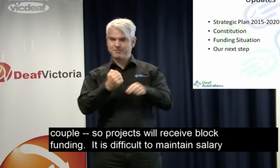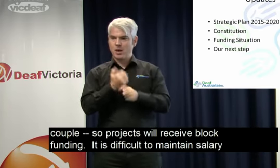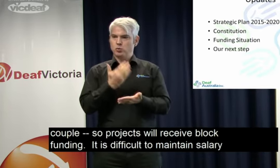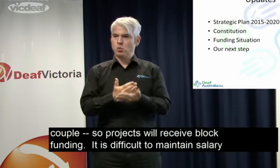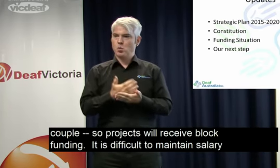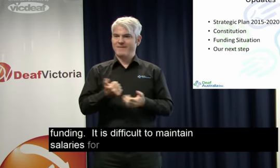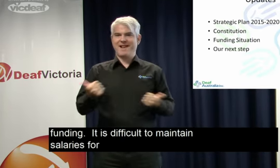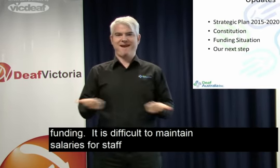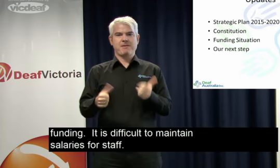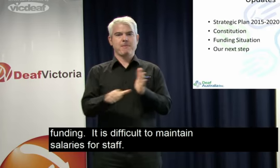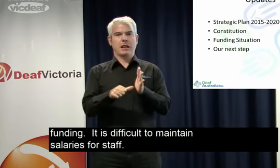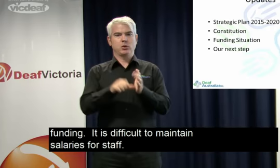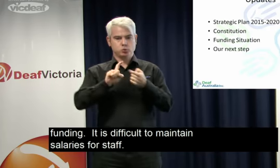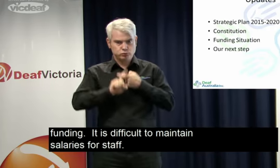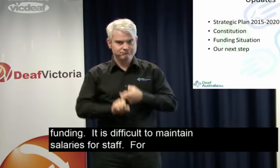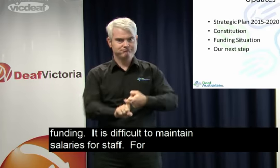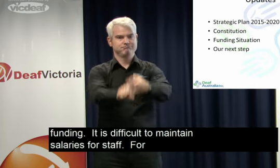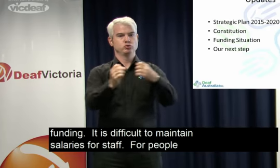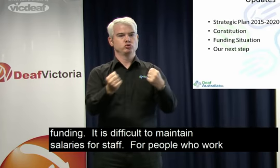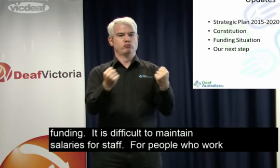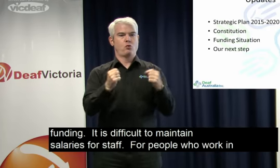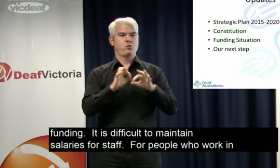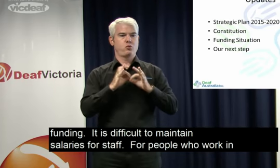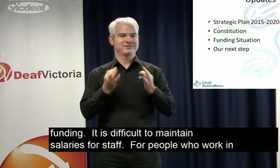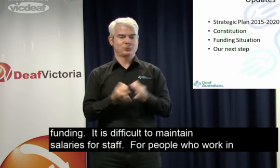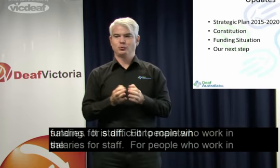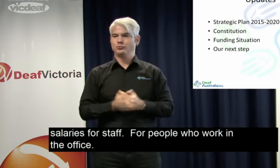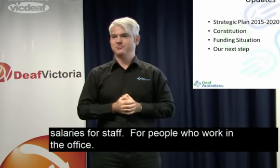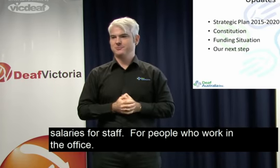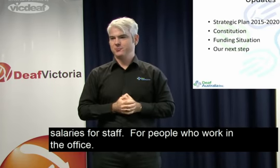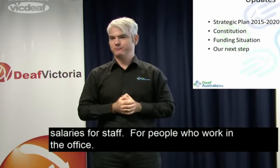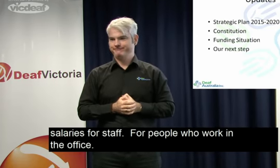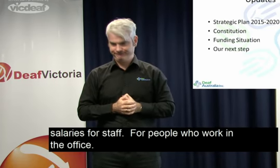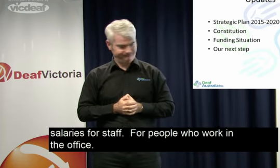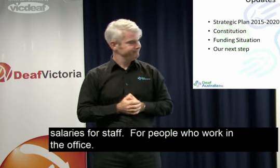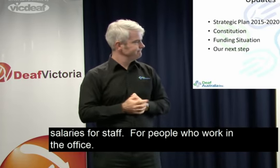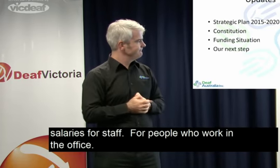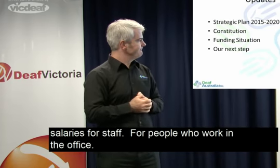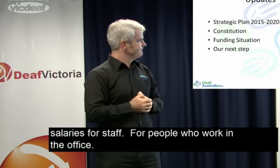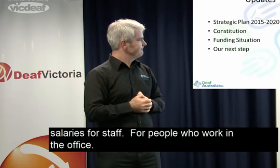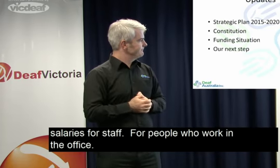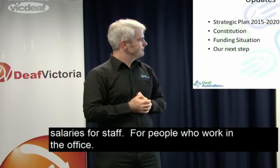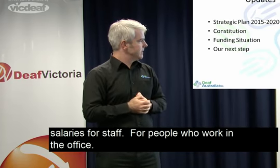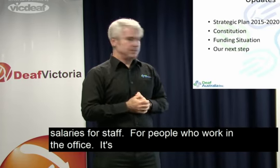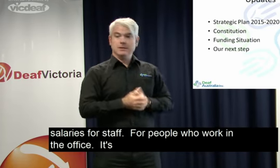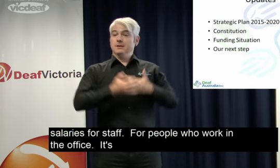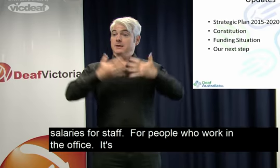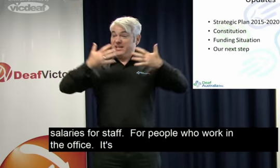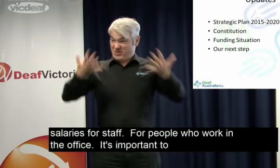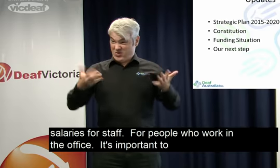office in a funding regime that's established like that, but it's important to be able to continue as a strong organisation, so we'll be looking at the